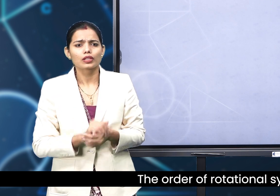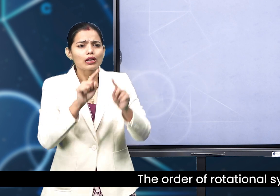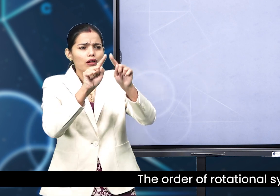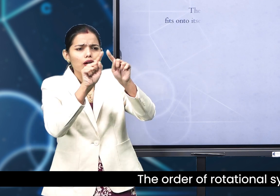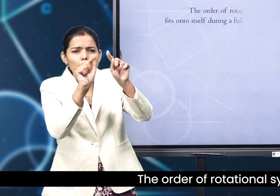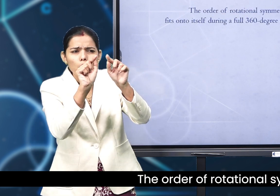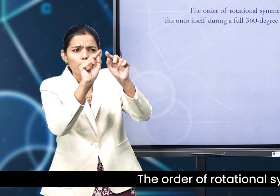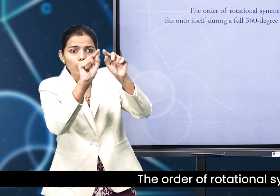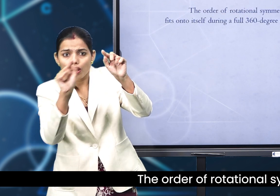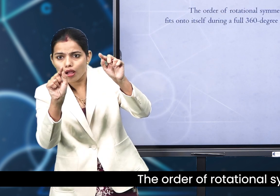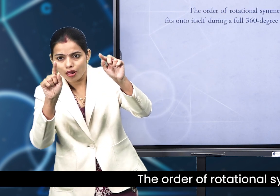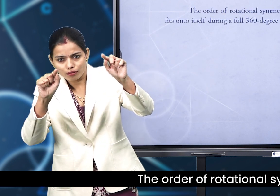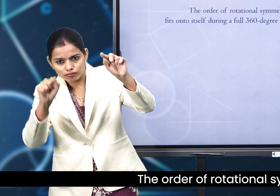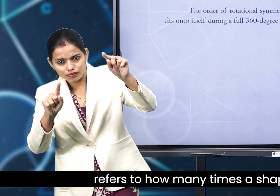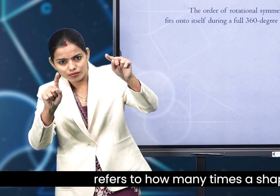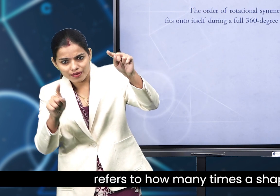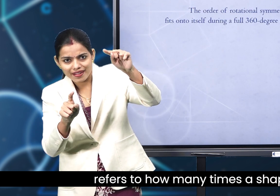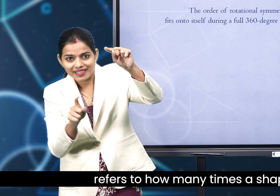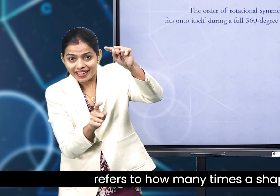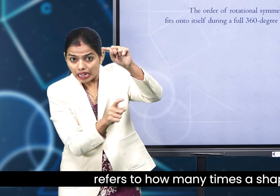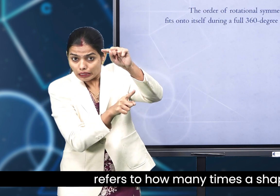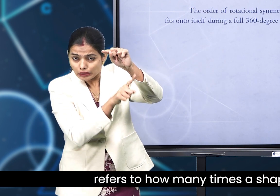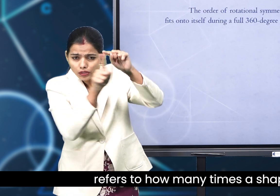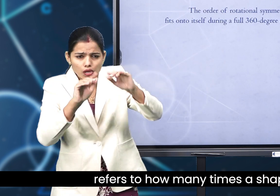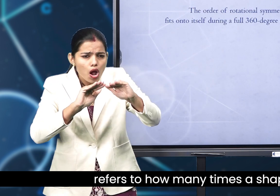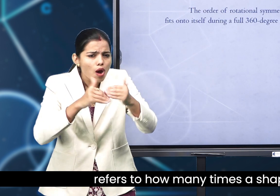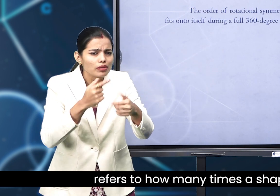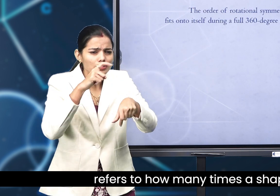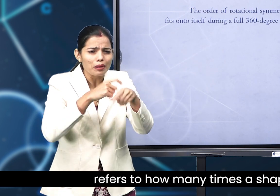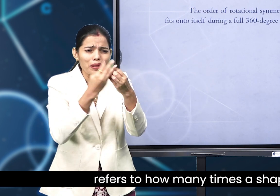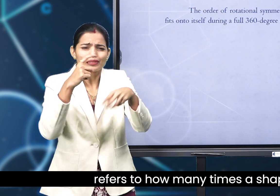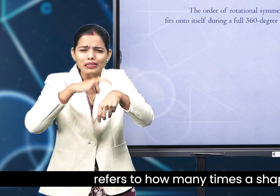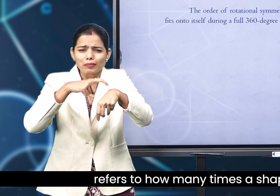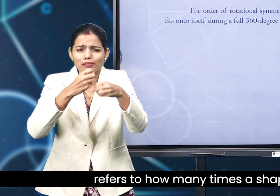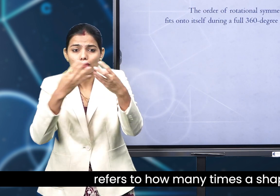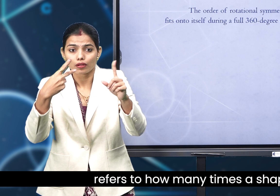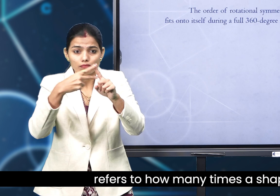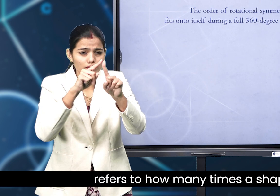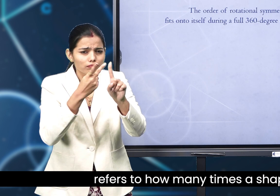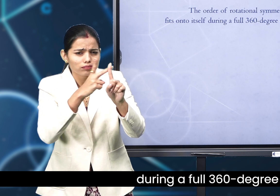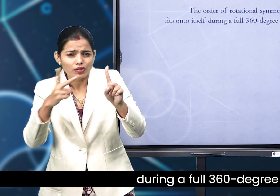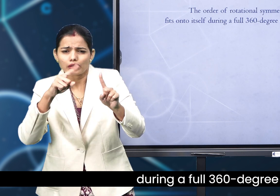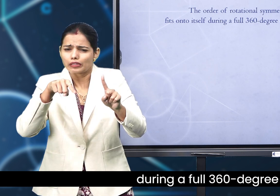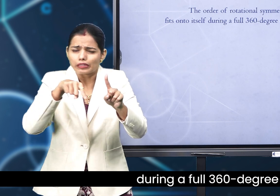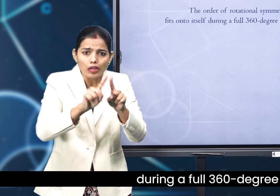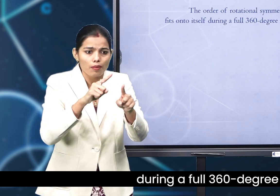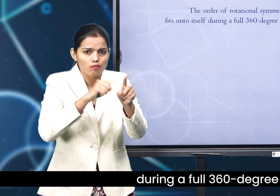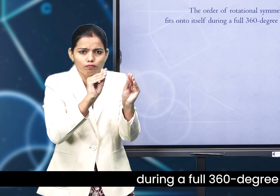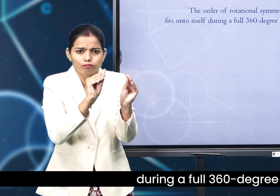The order of rotational symmetry refers to how many times a shape fits onto itself during a full